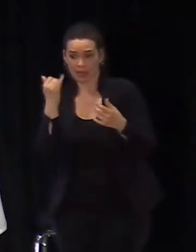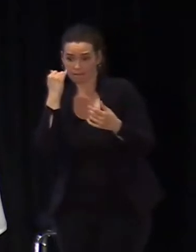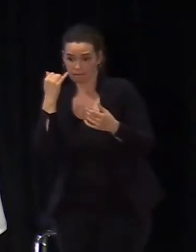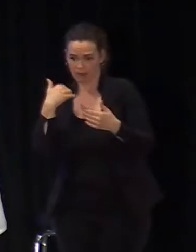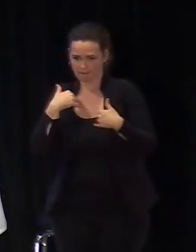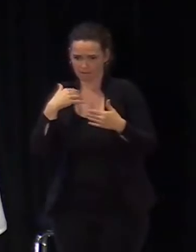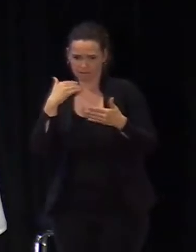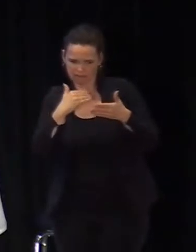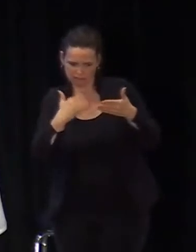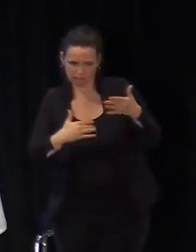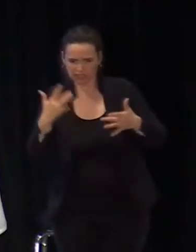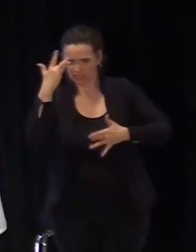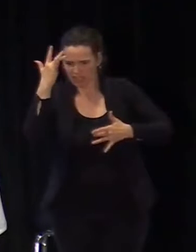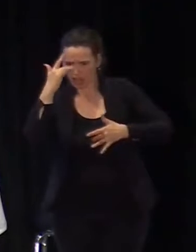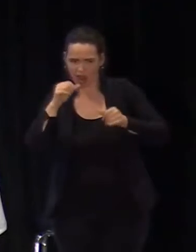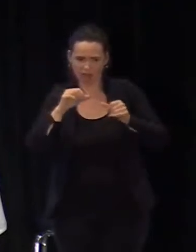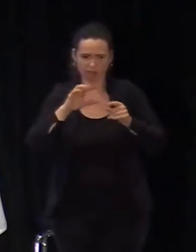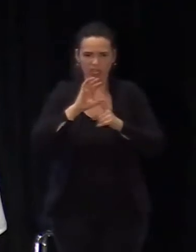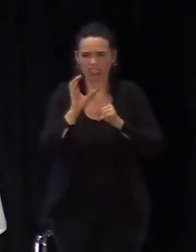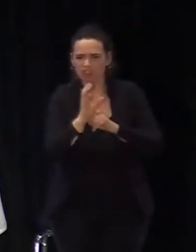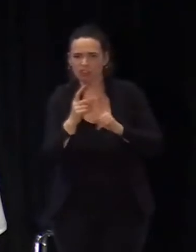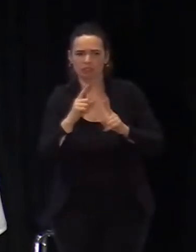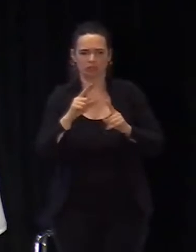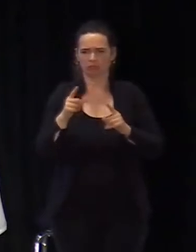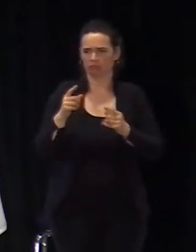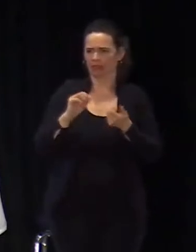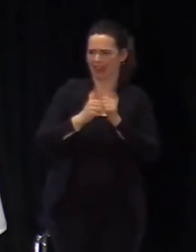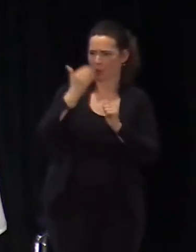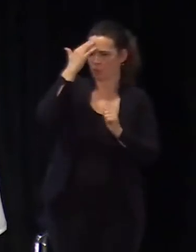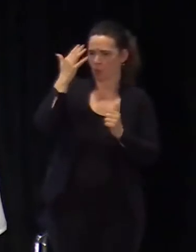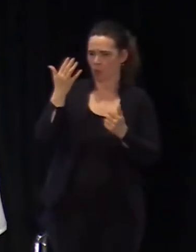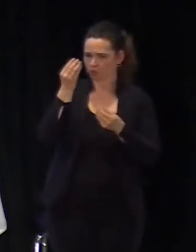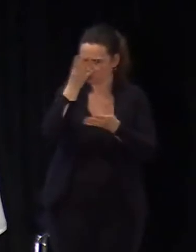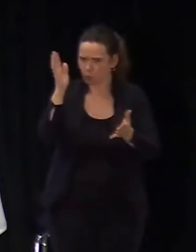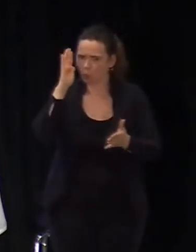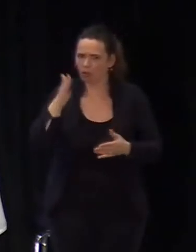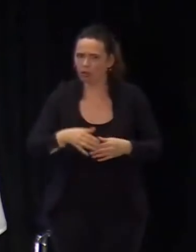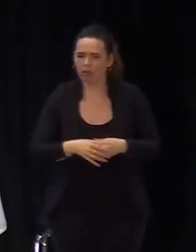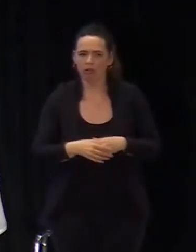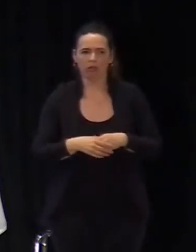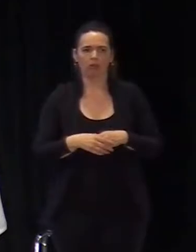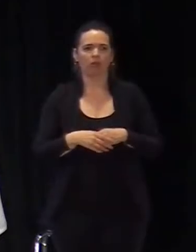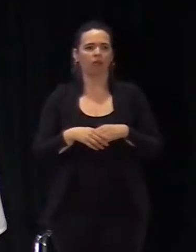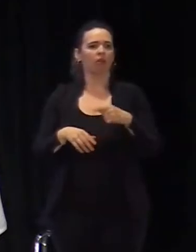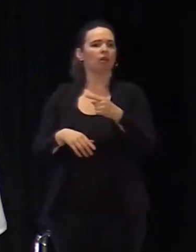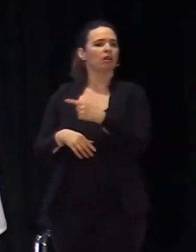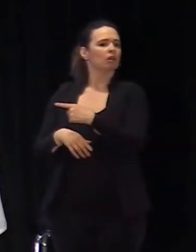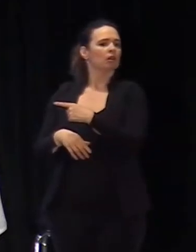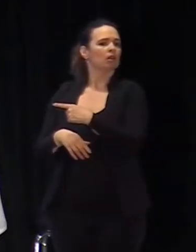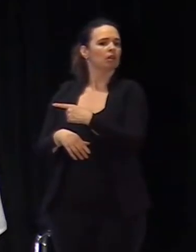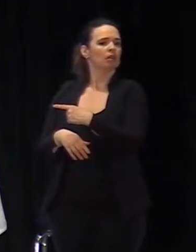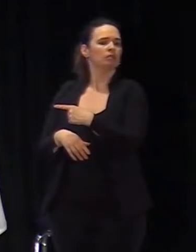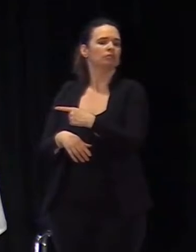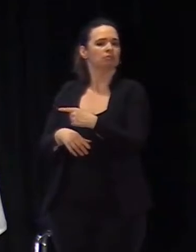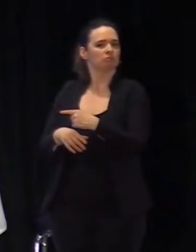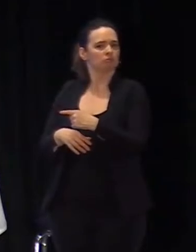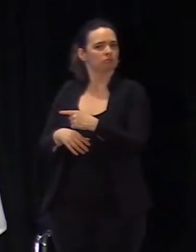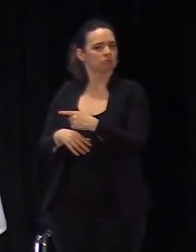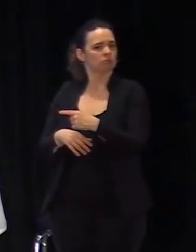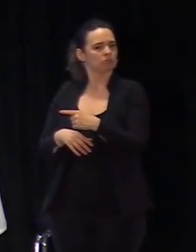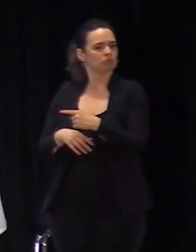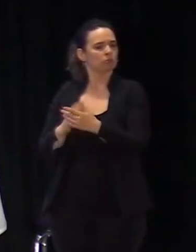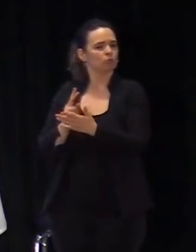appointment? Yeah. So, I just think from a percentage standpoint, I don't know the total number, Andrew, but a couple weeks ago when